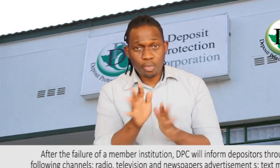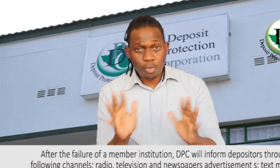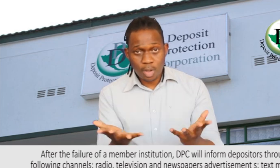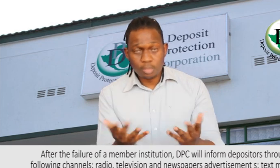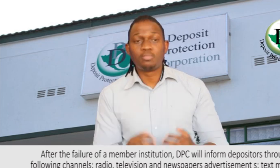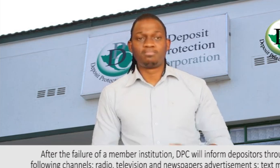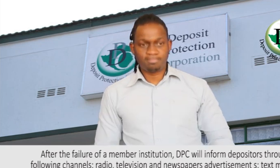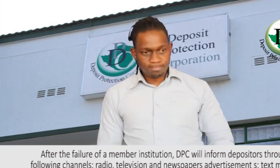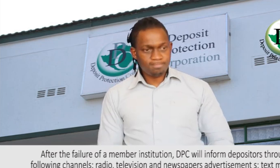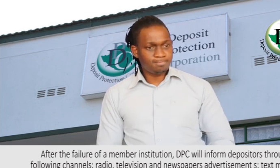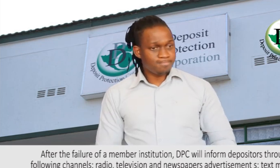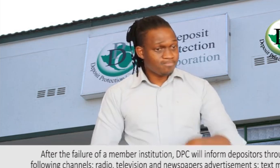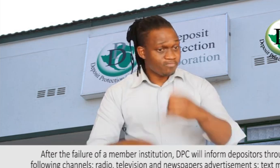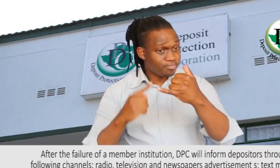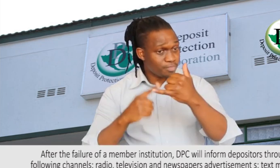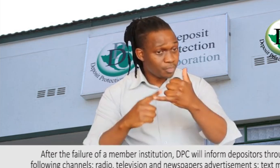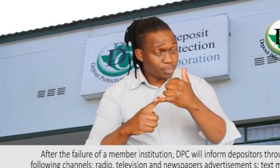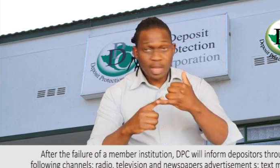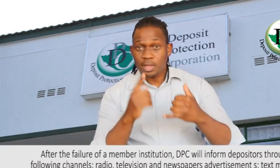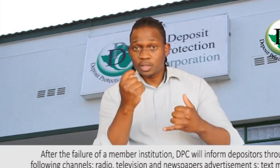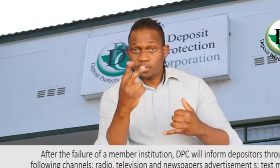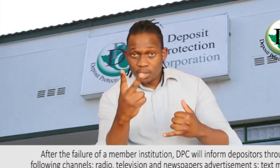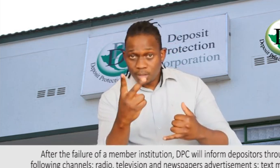and newspapers advertisements, text messages,